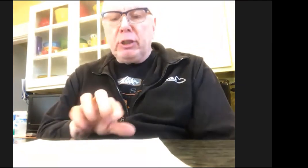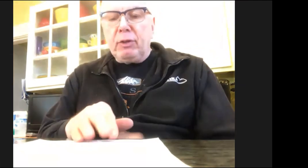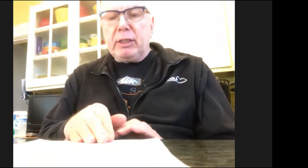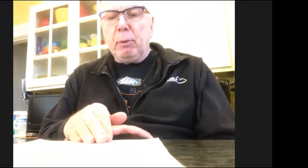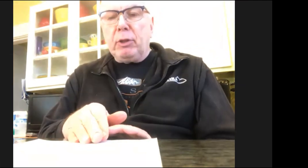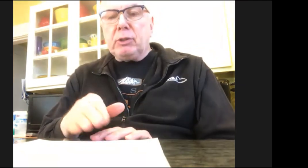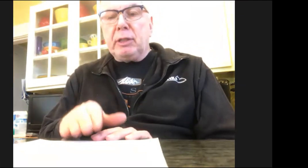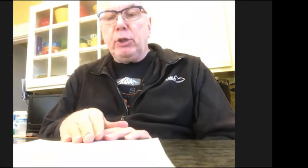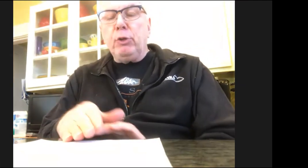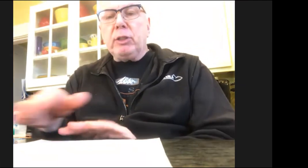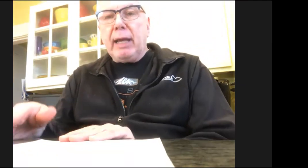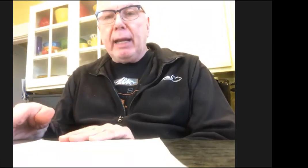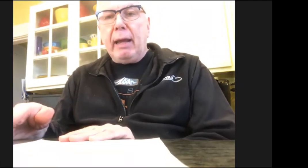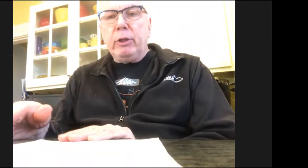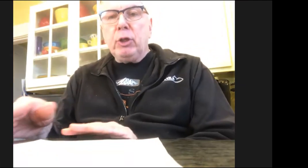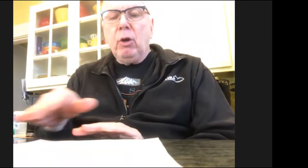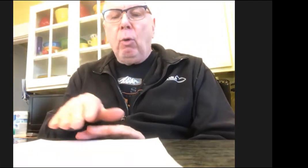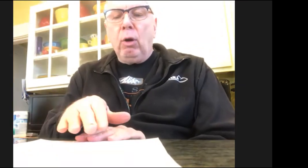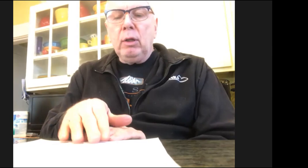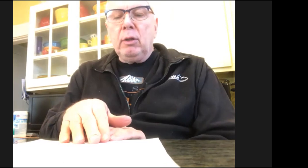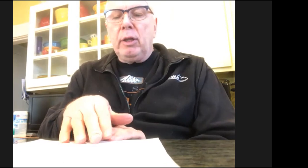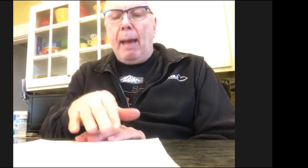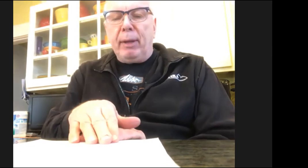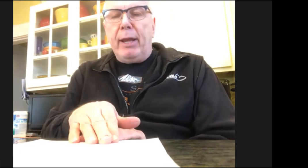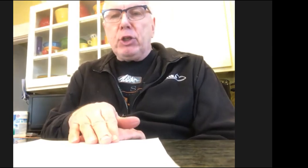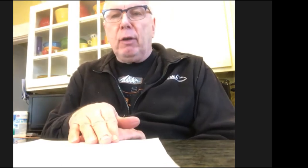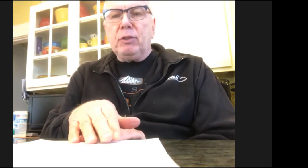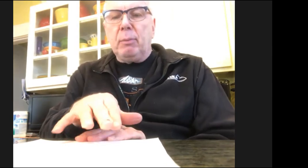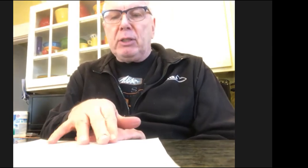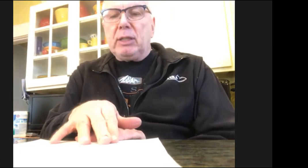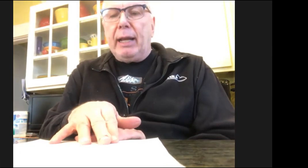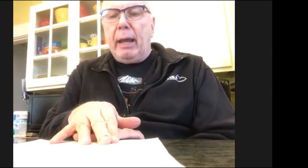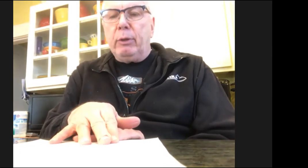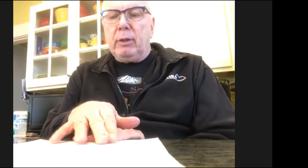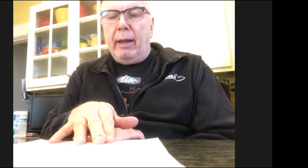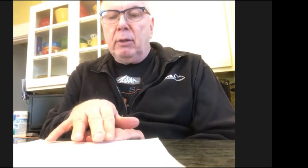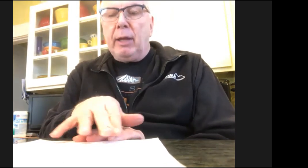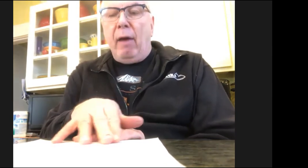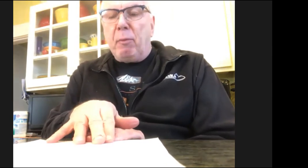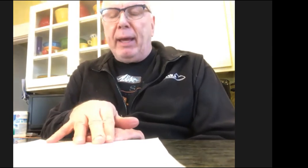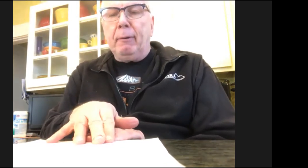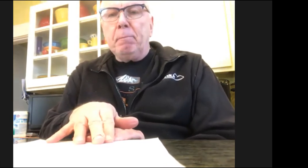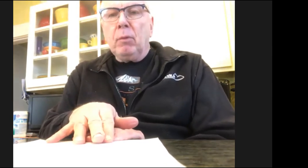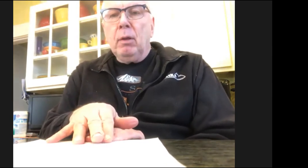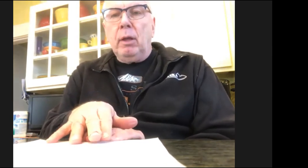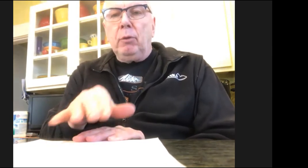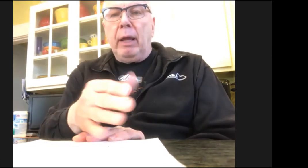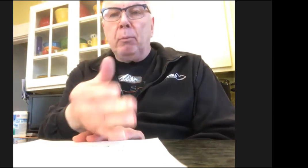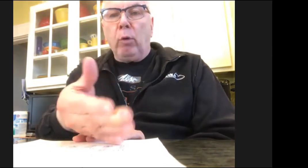the symbol that's then used in sign language or the application of some of these sign language, the alphabet in more